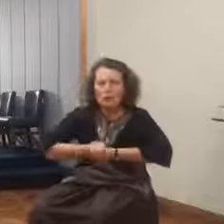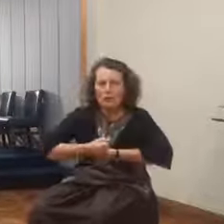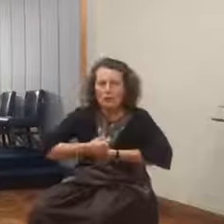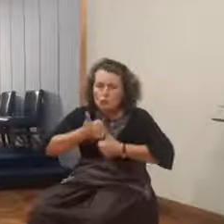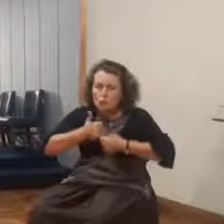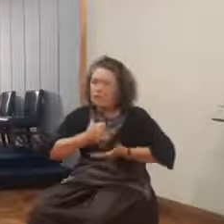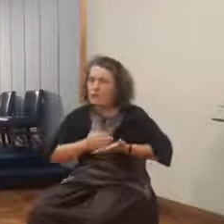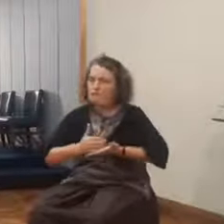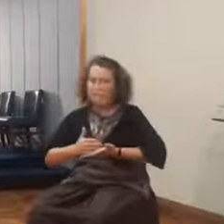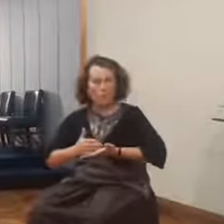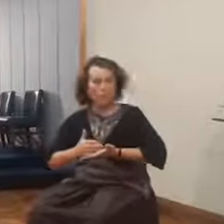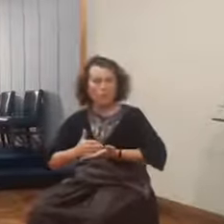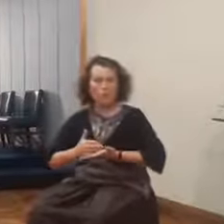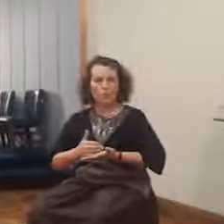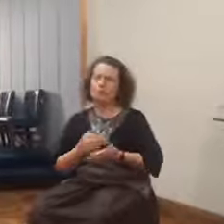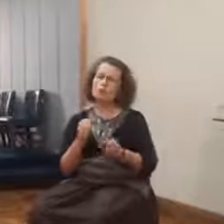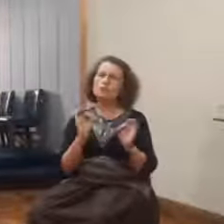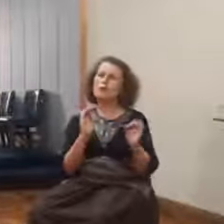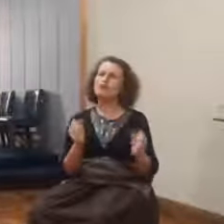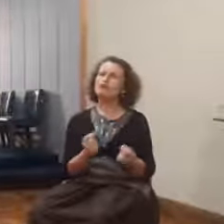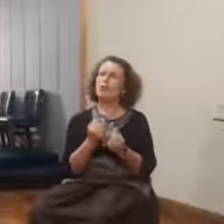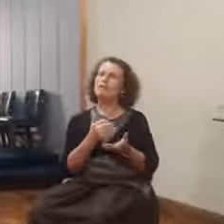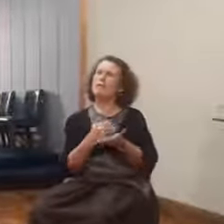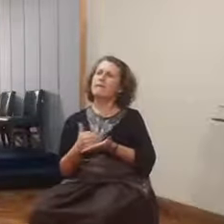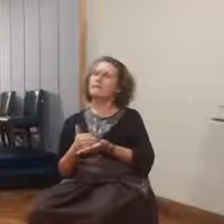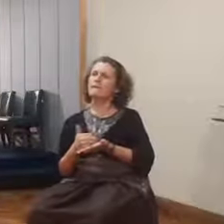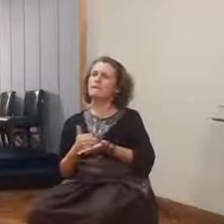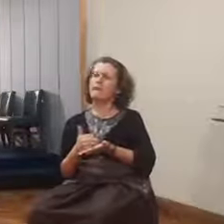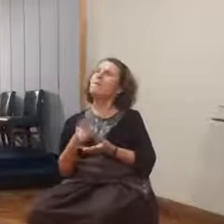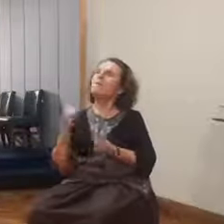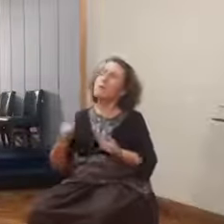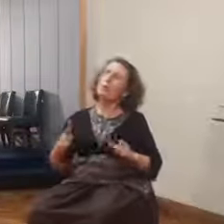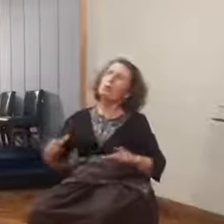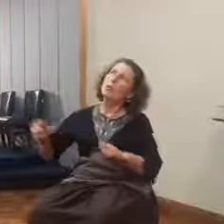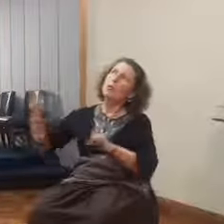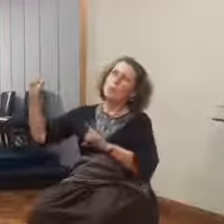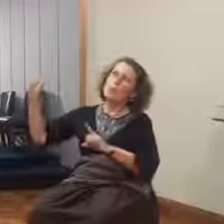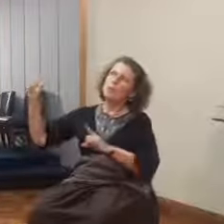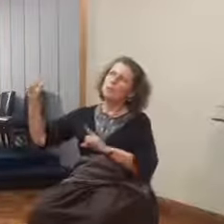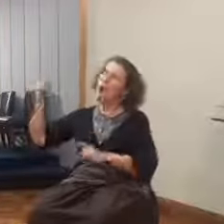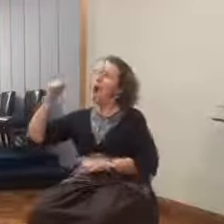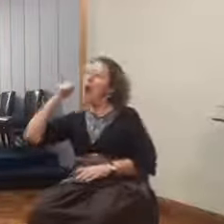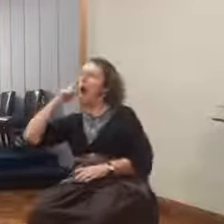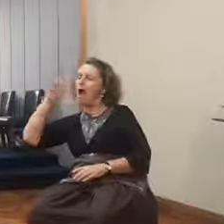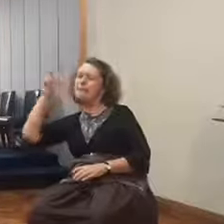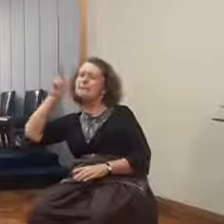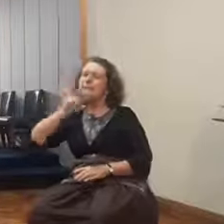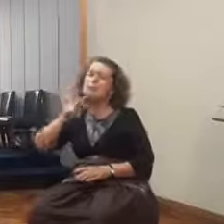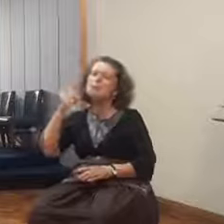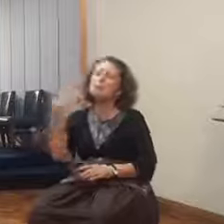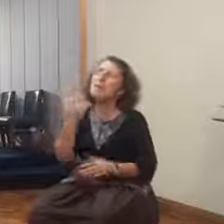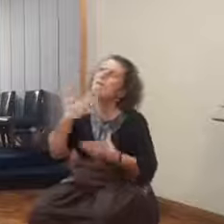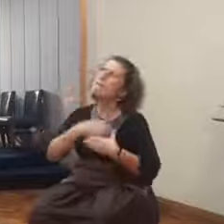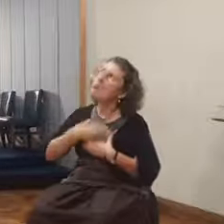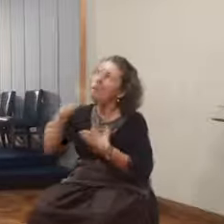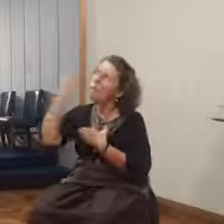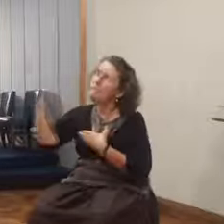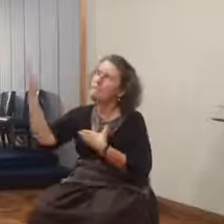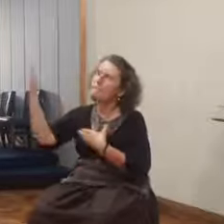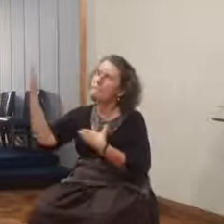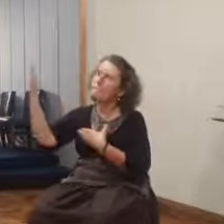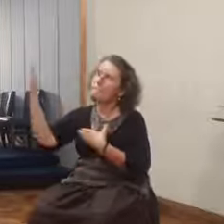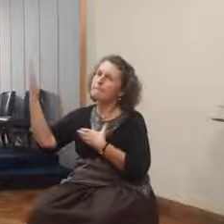strength. Behold, the eye of the Lord is upon them that fear him, and upon them